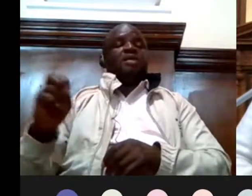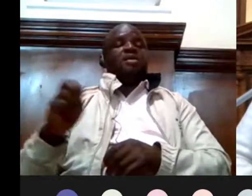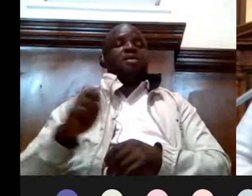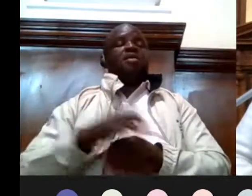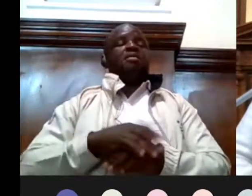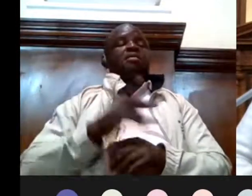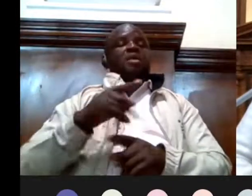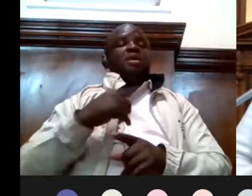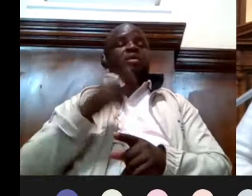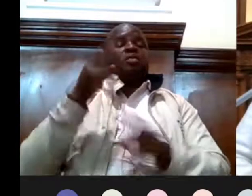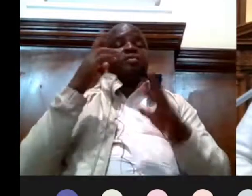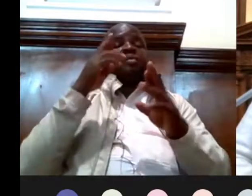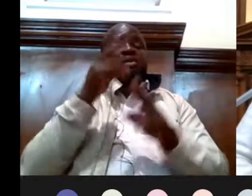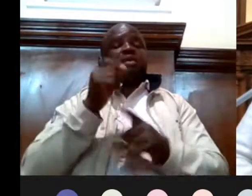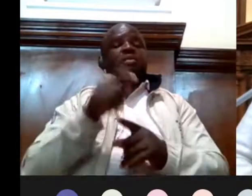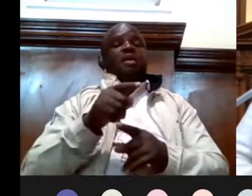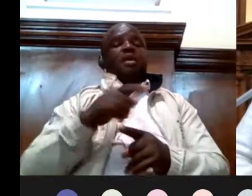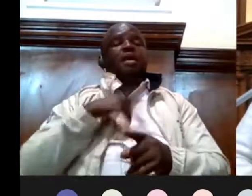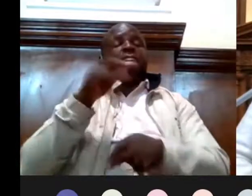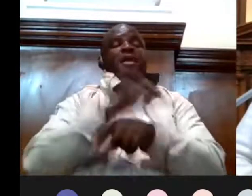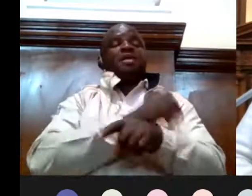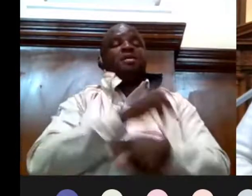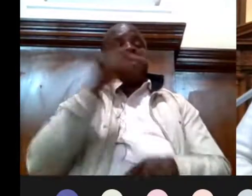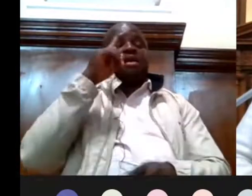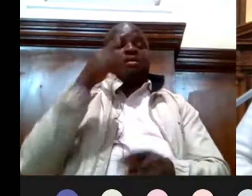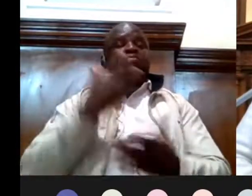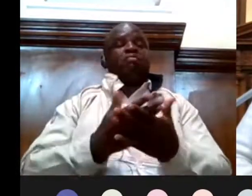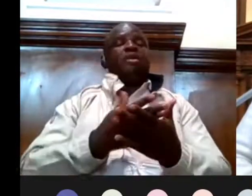we need